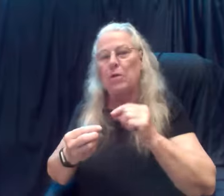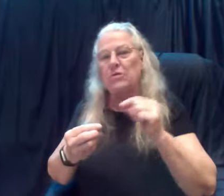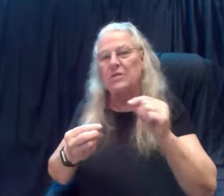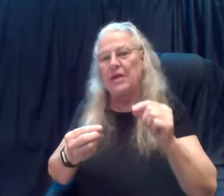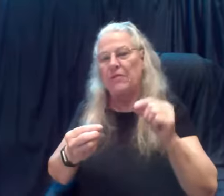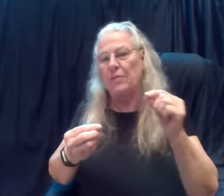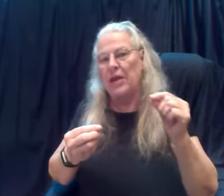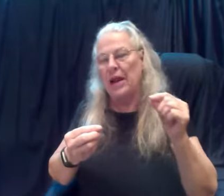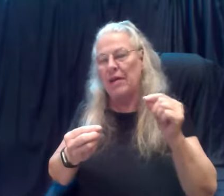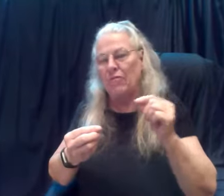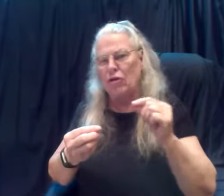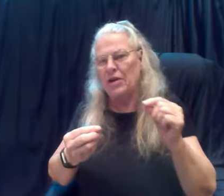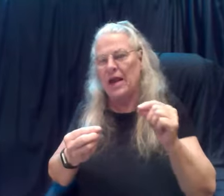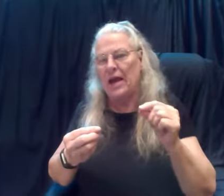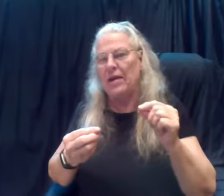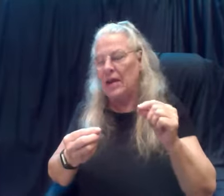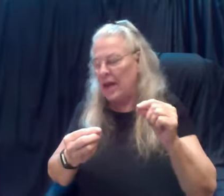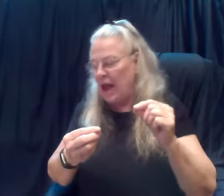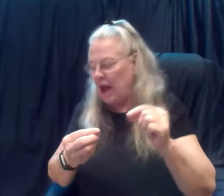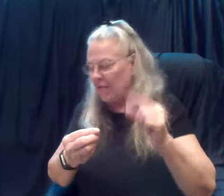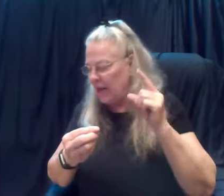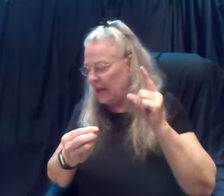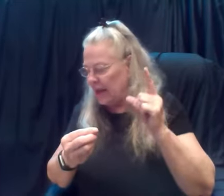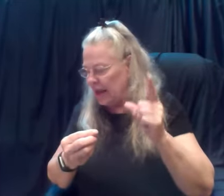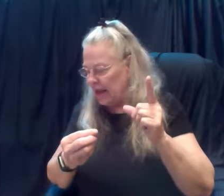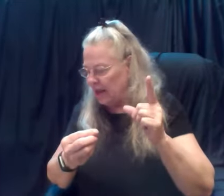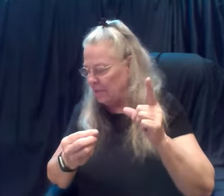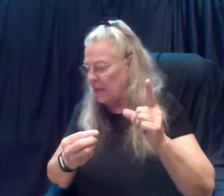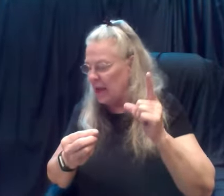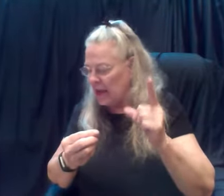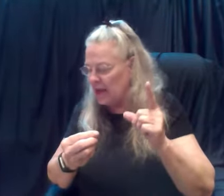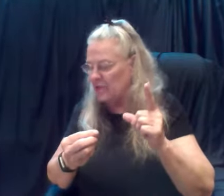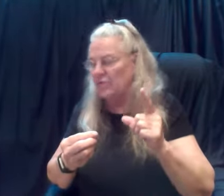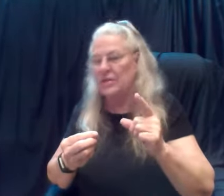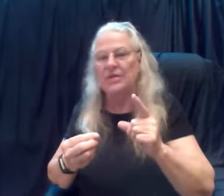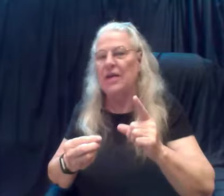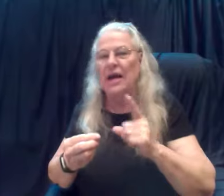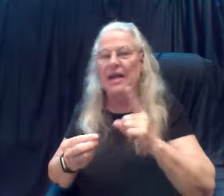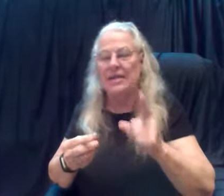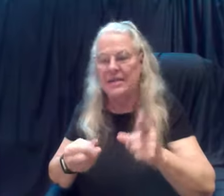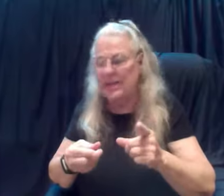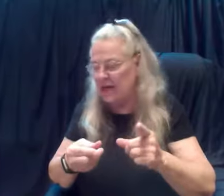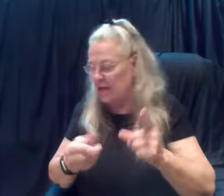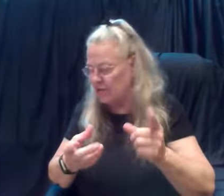of them that I have looked at have he. He is risen, not indeed is risen.